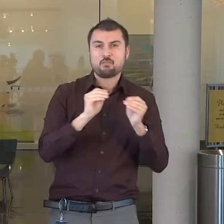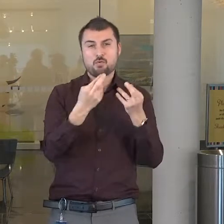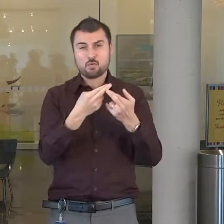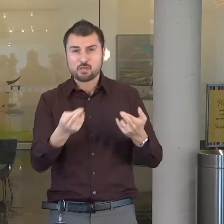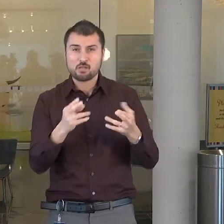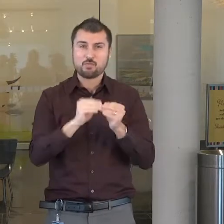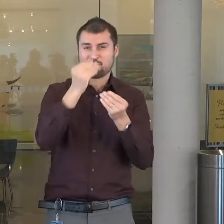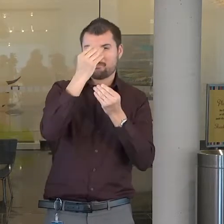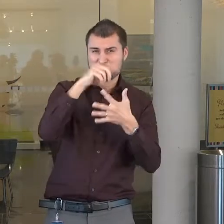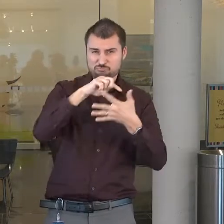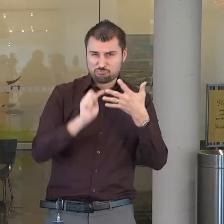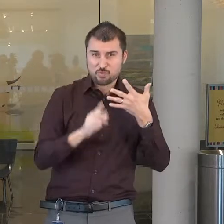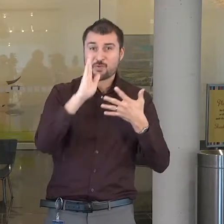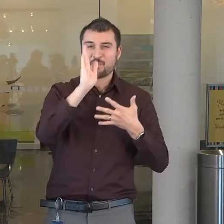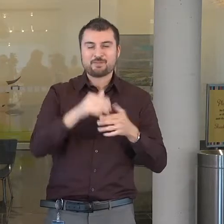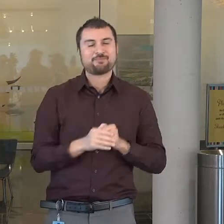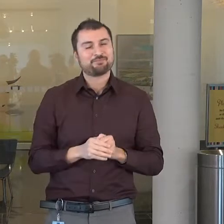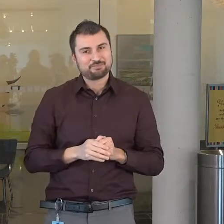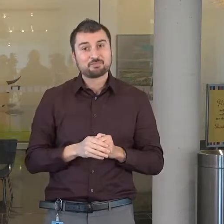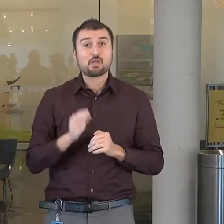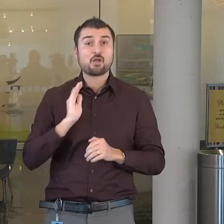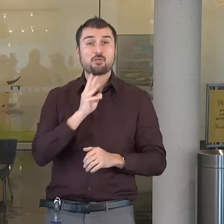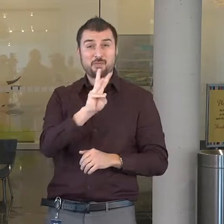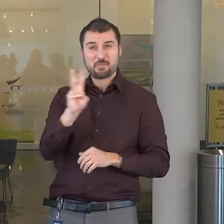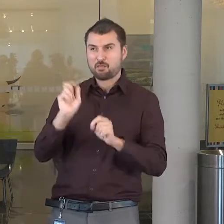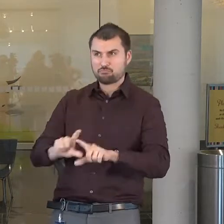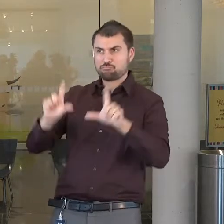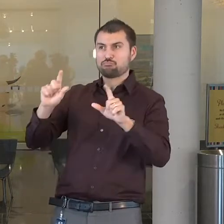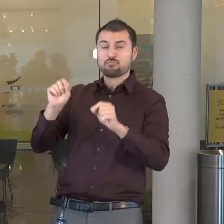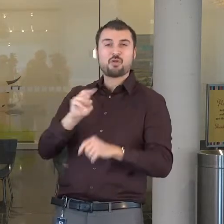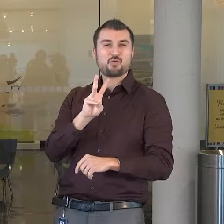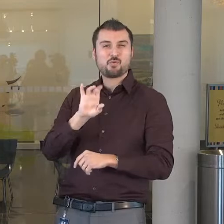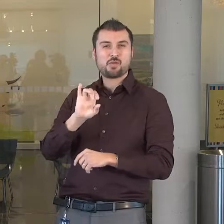information. We currently have some information on our website, which is